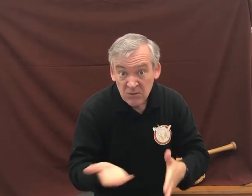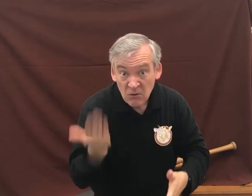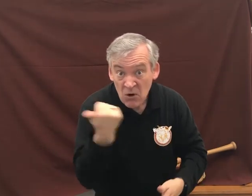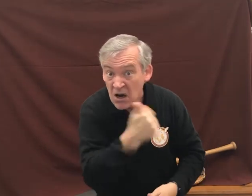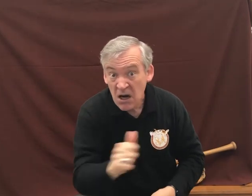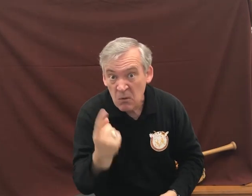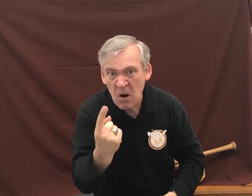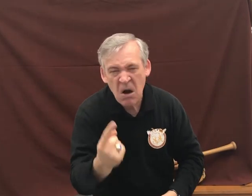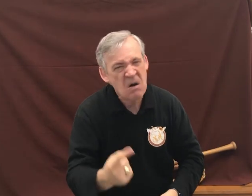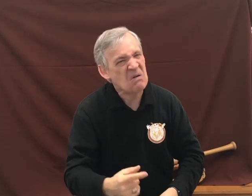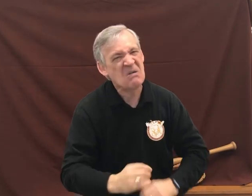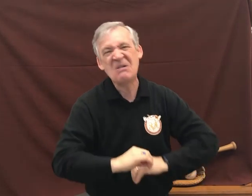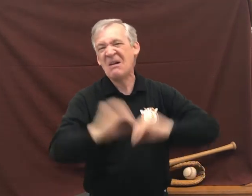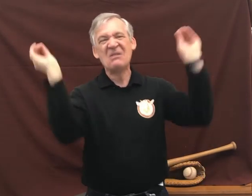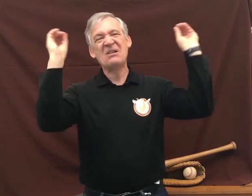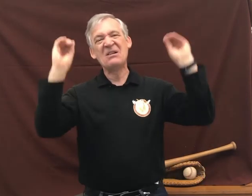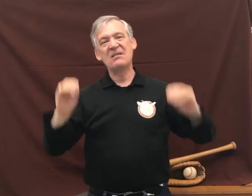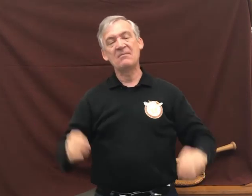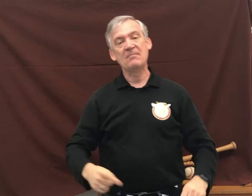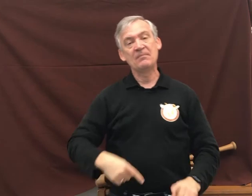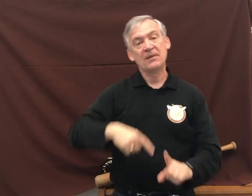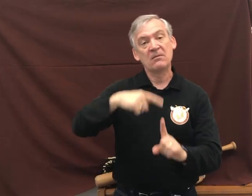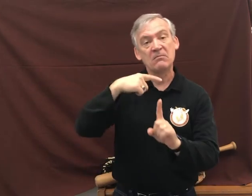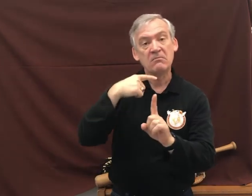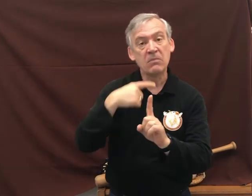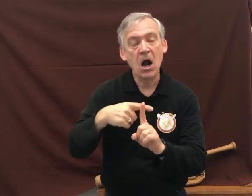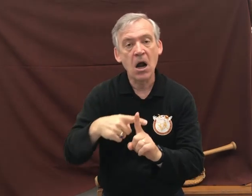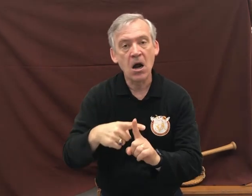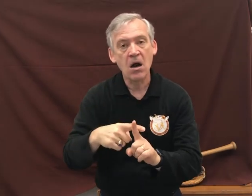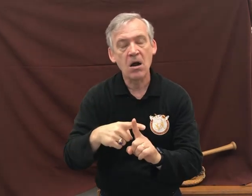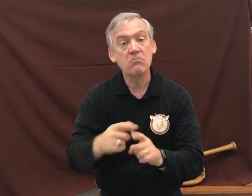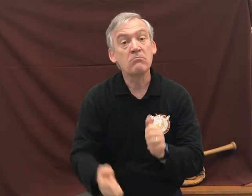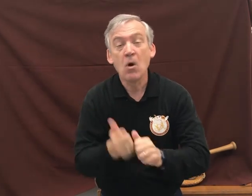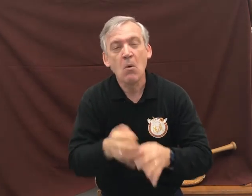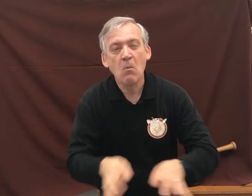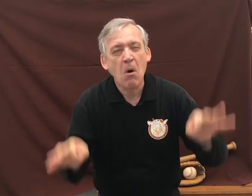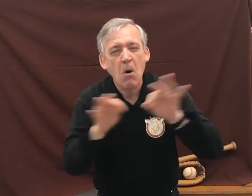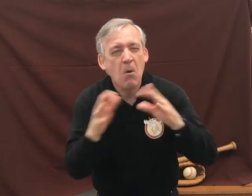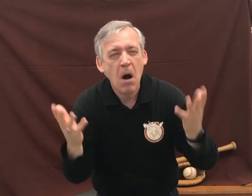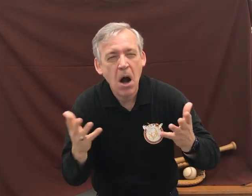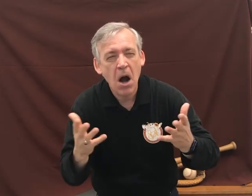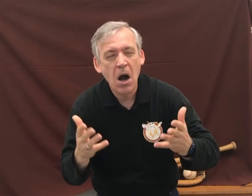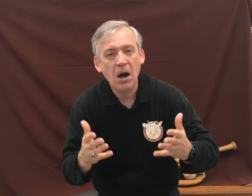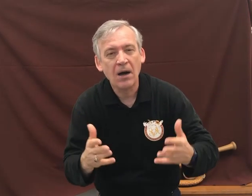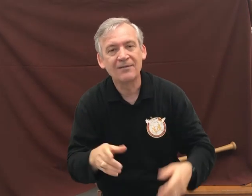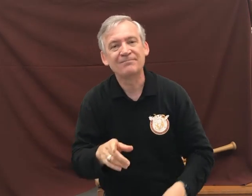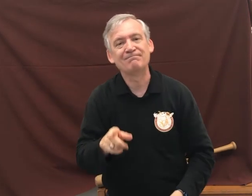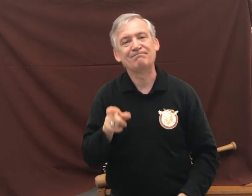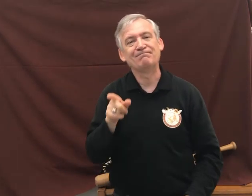And most importantly, he taught umpires to use hand signals to call balls and strikes.